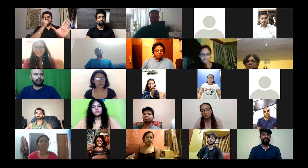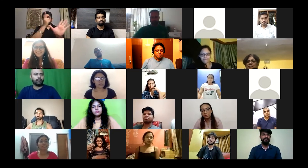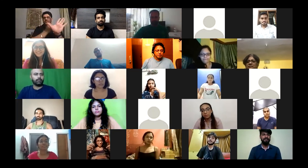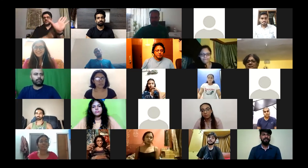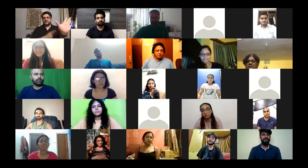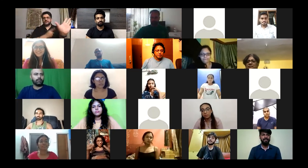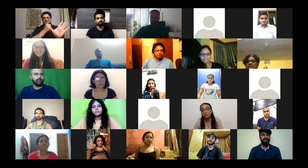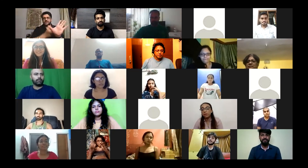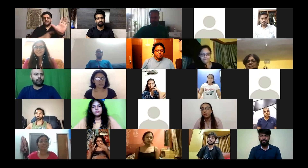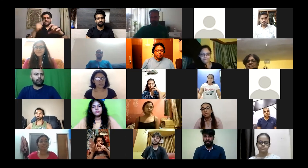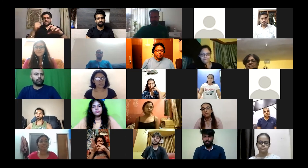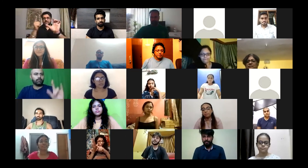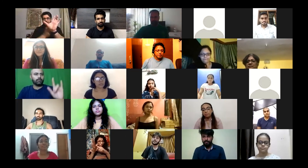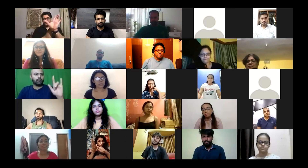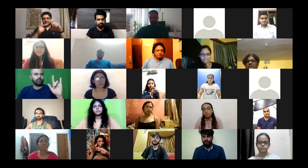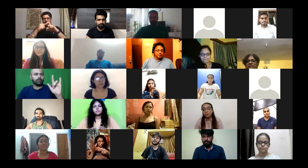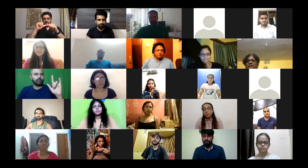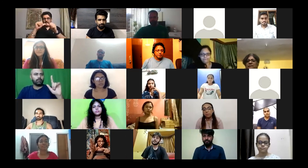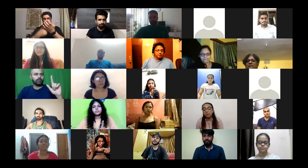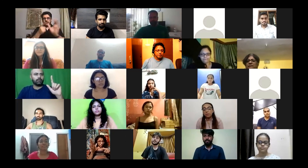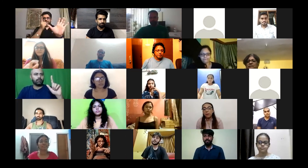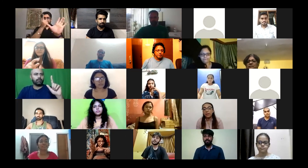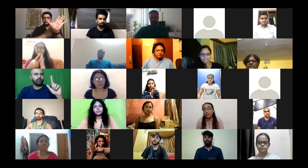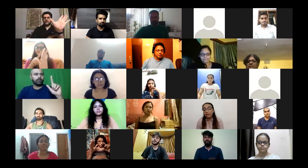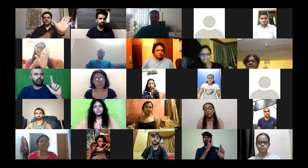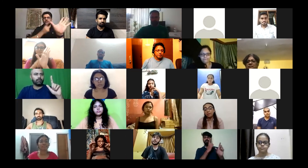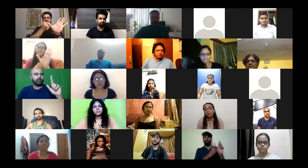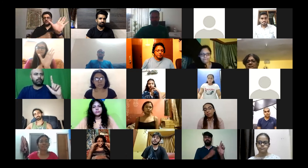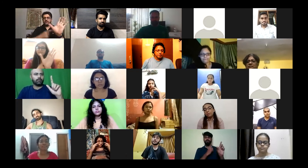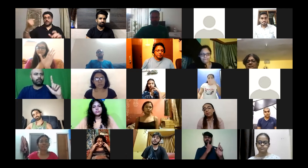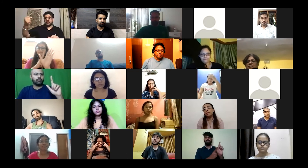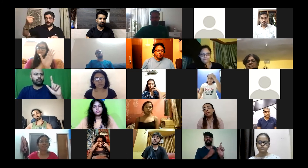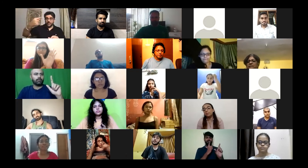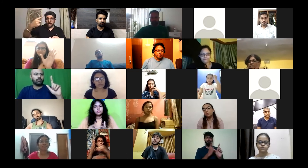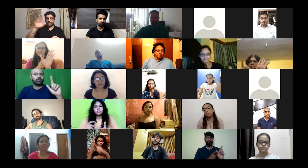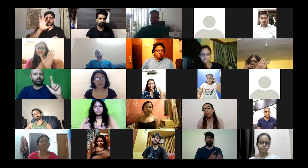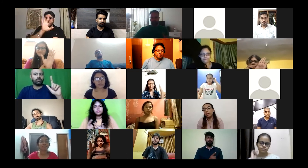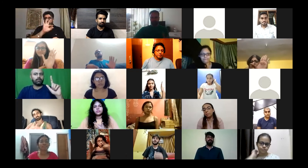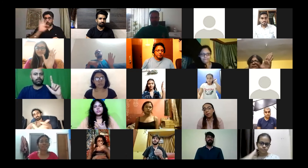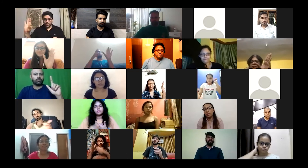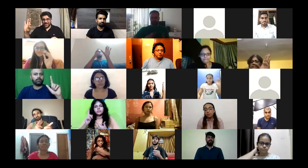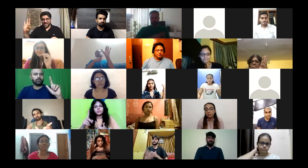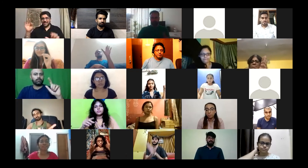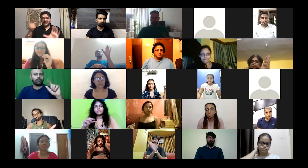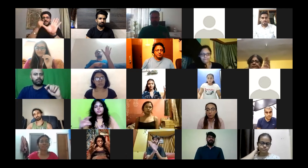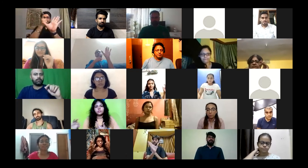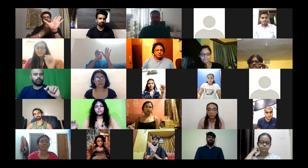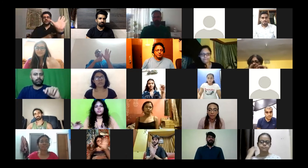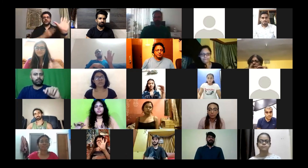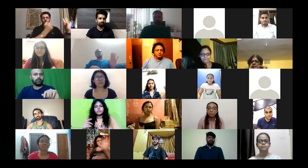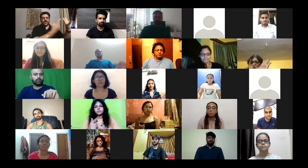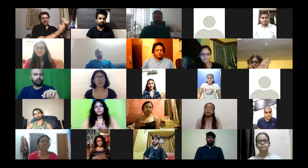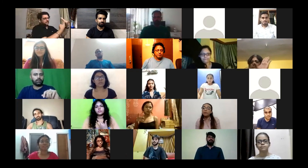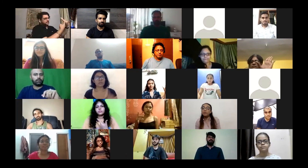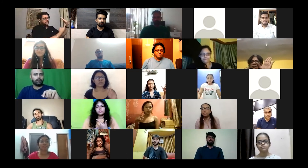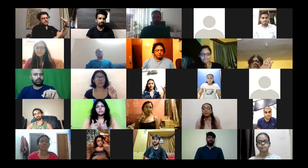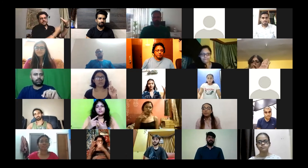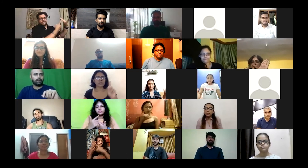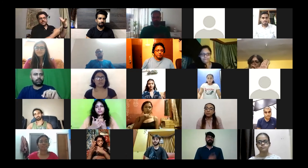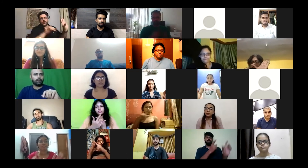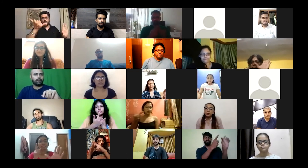Next, year. YEAR, year, year. 1 month, 1 week, 1